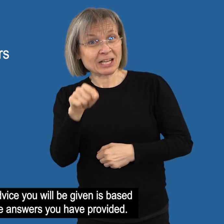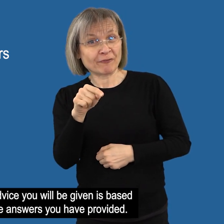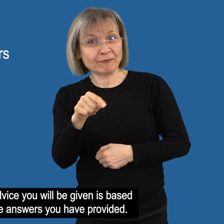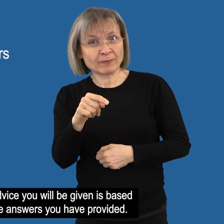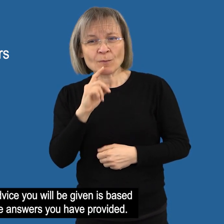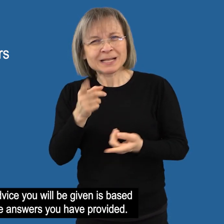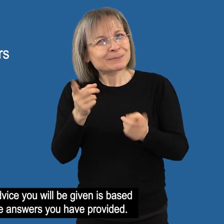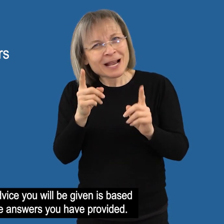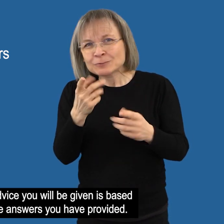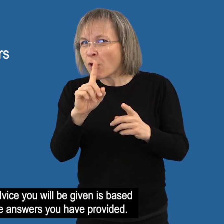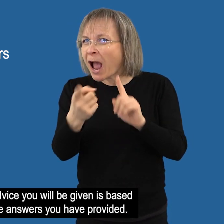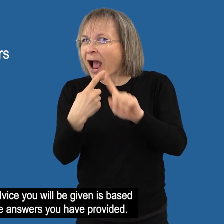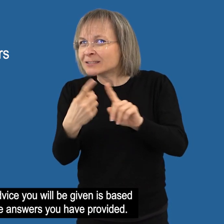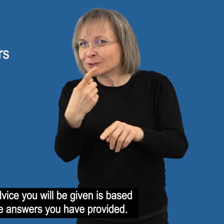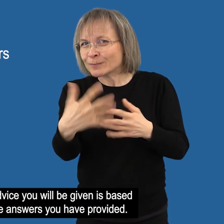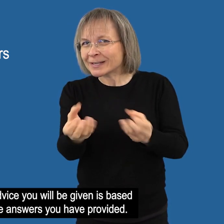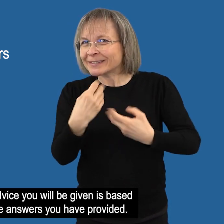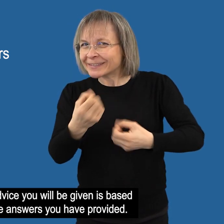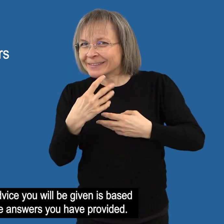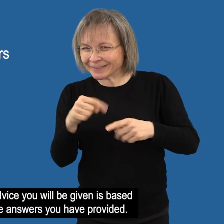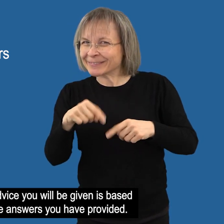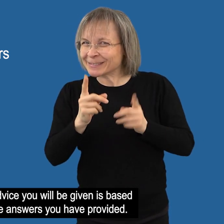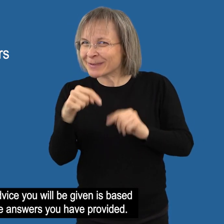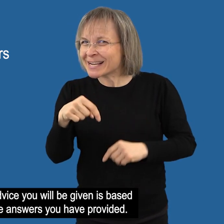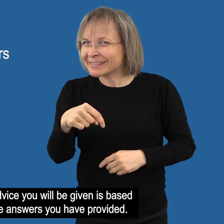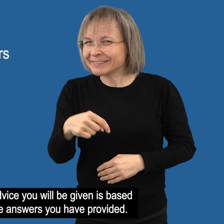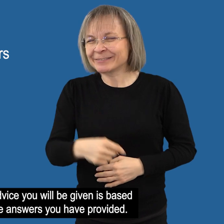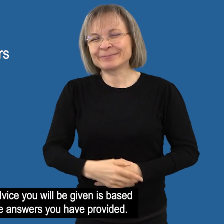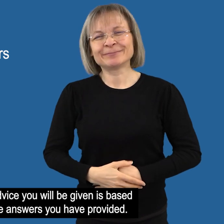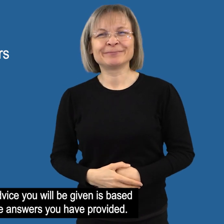The advice you will be given is based on the answers you have provided.